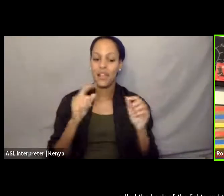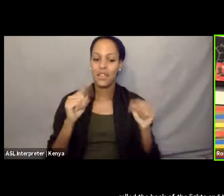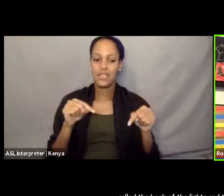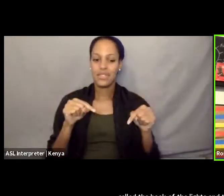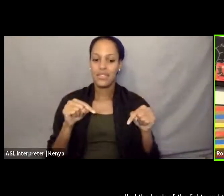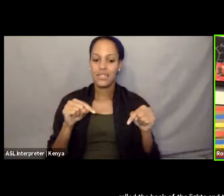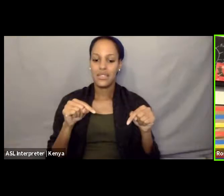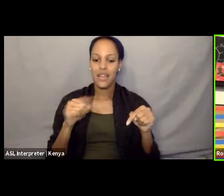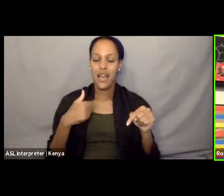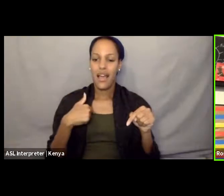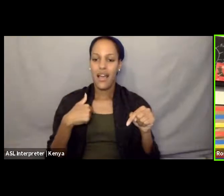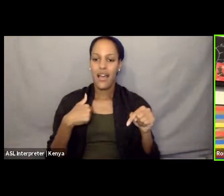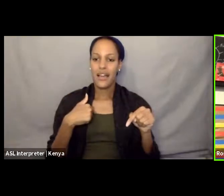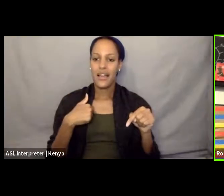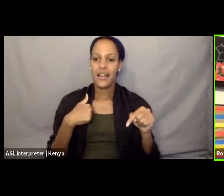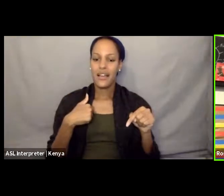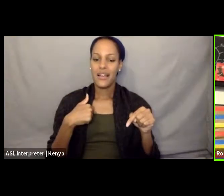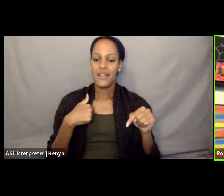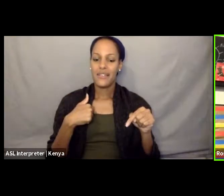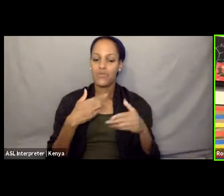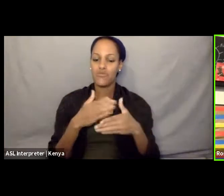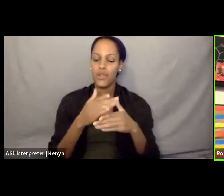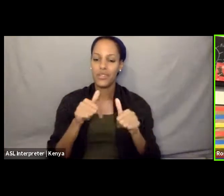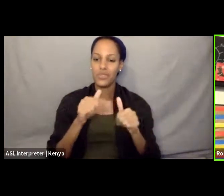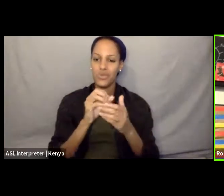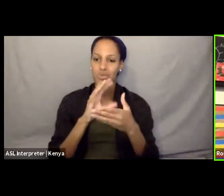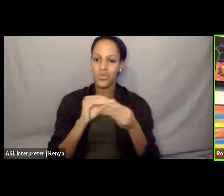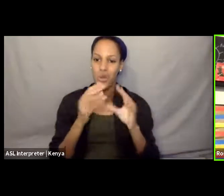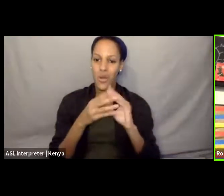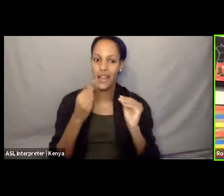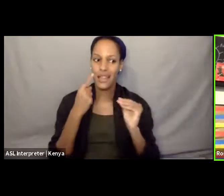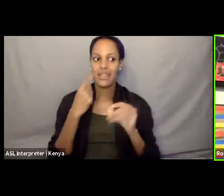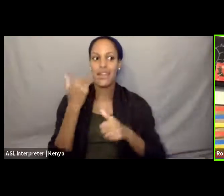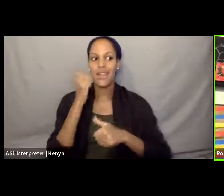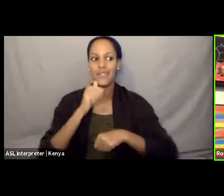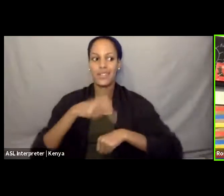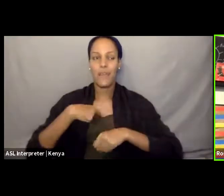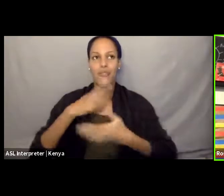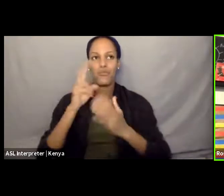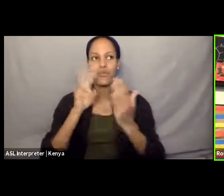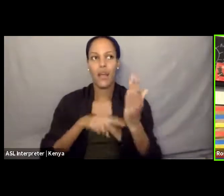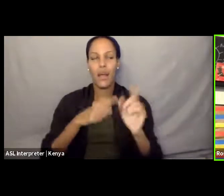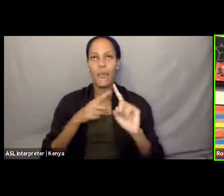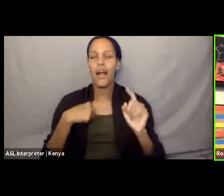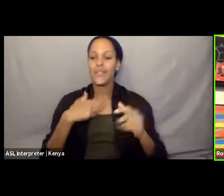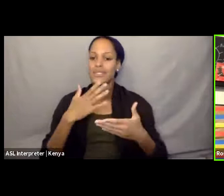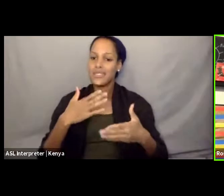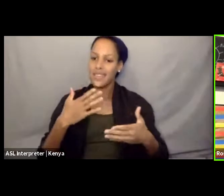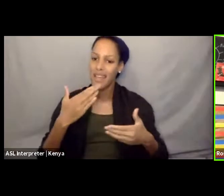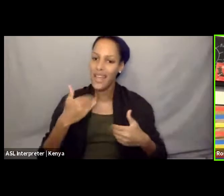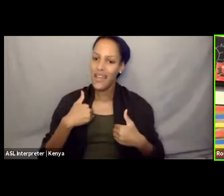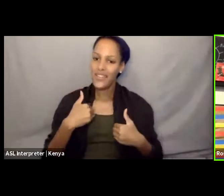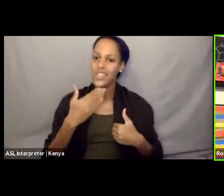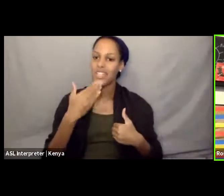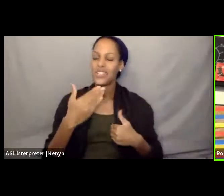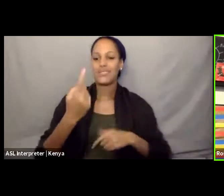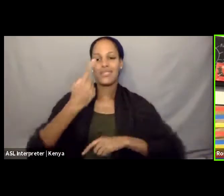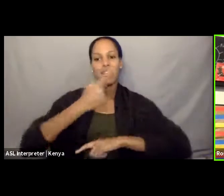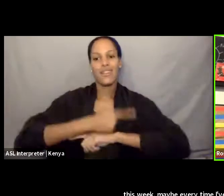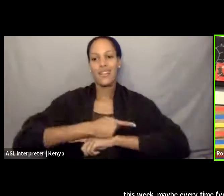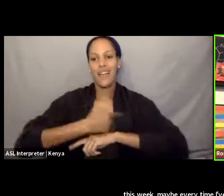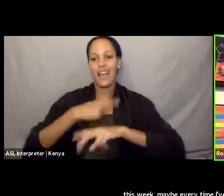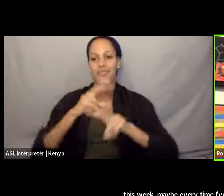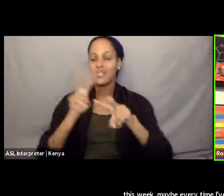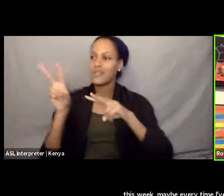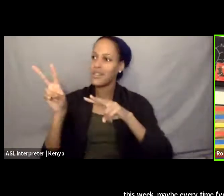I've told this story a handful of times this week, maybe every time I've read, is that I was having a really lovely day. I'm looking out the